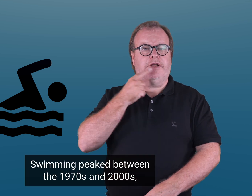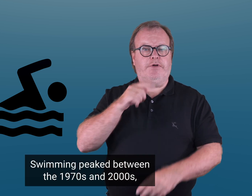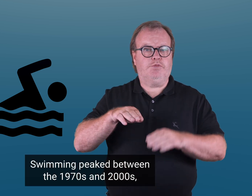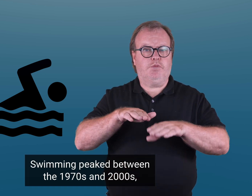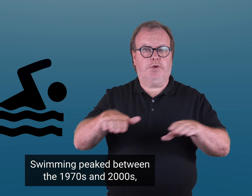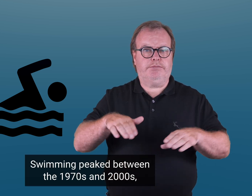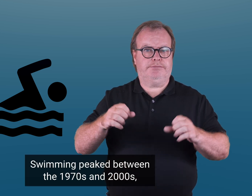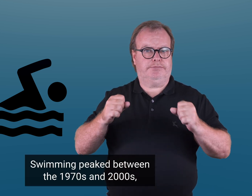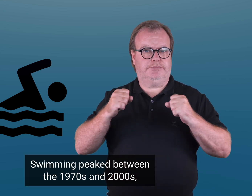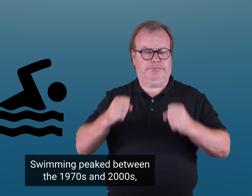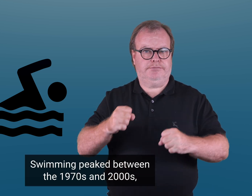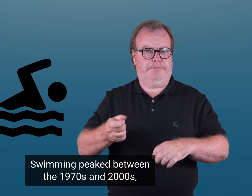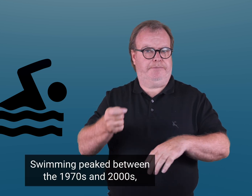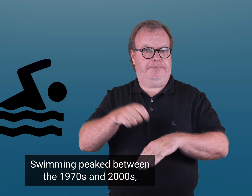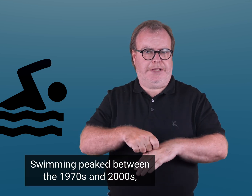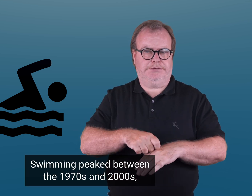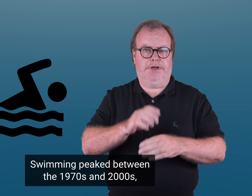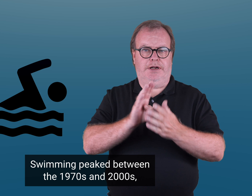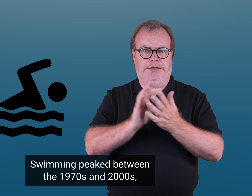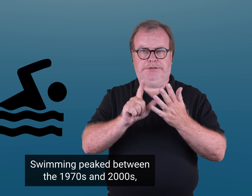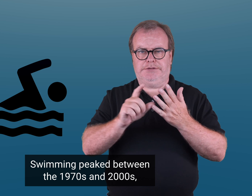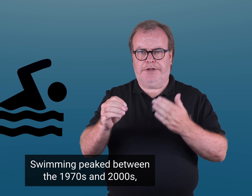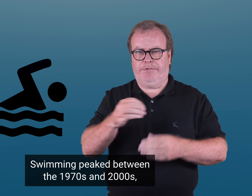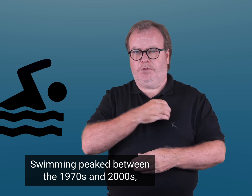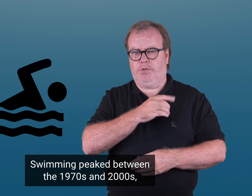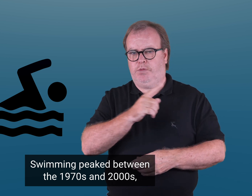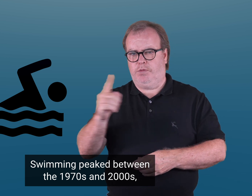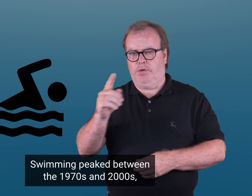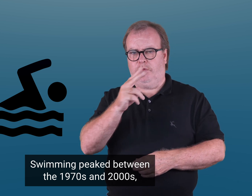Swimming peaked between the 1970s and 2000s,